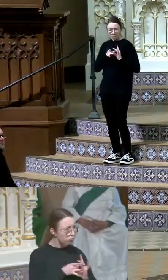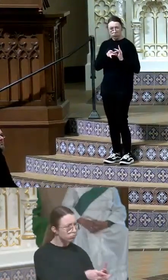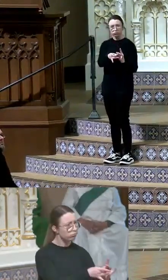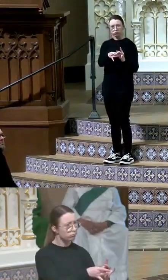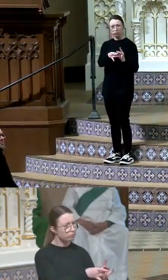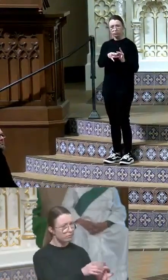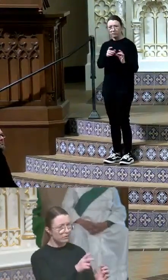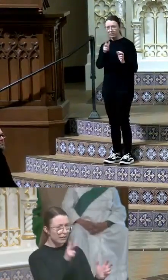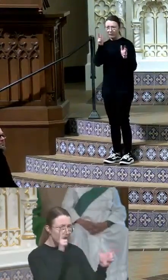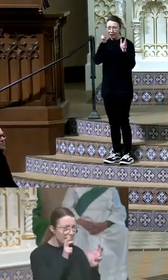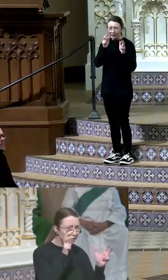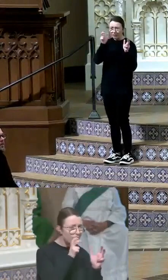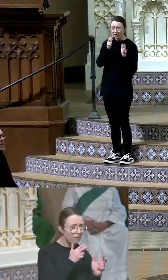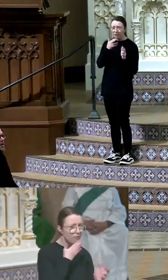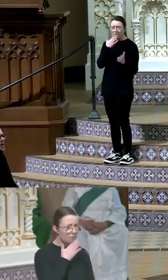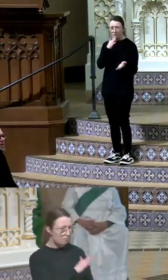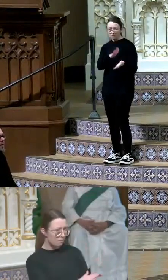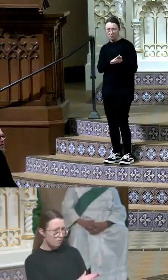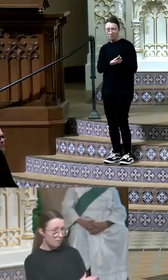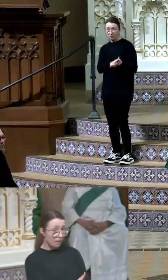destroy. Amen? Amen.